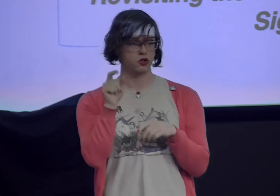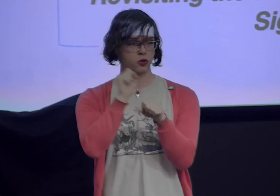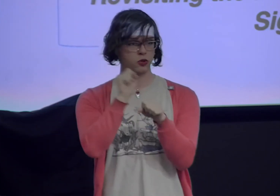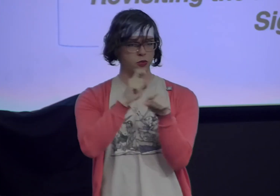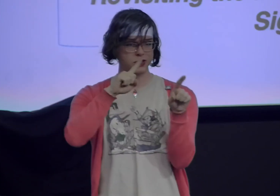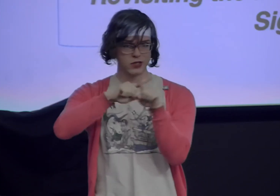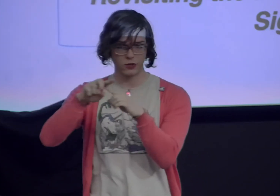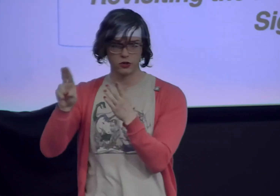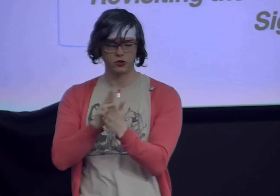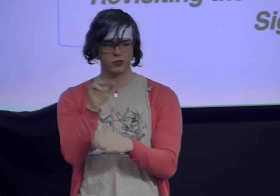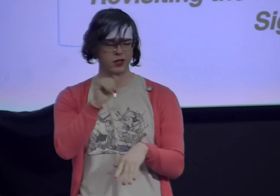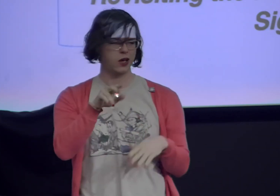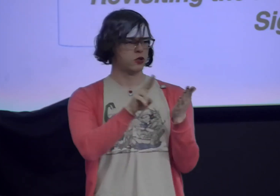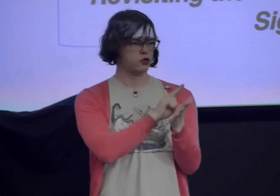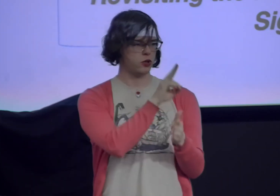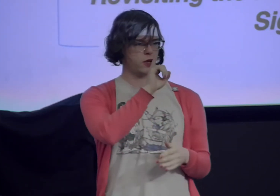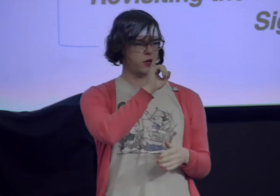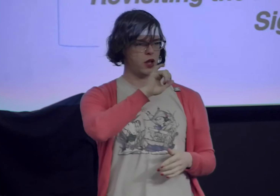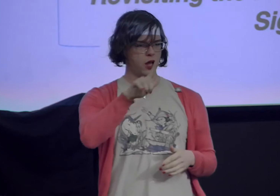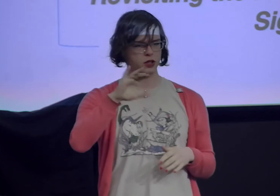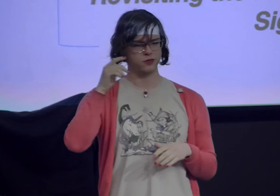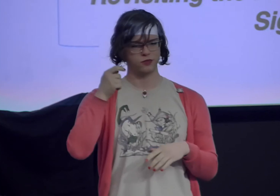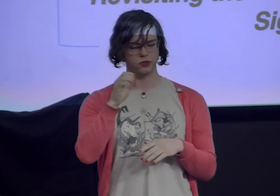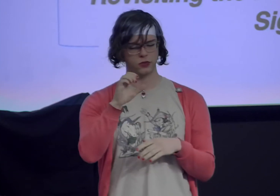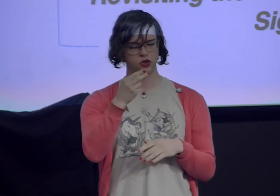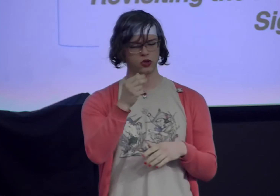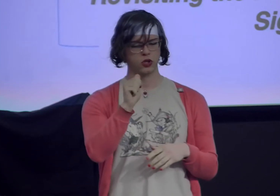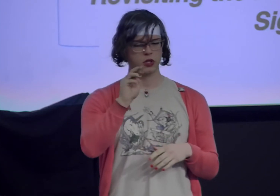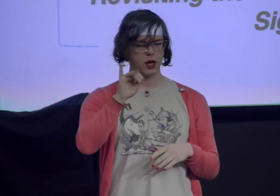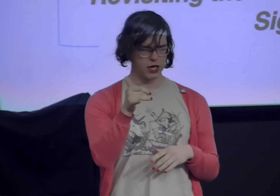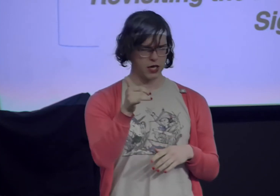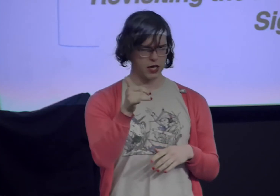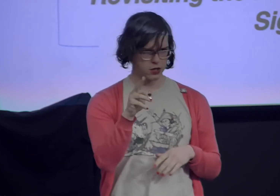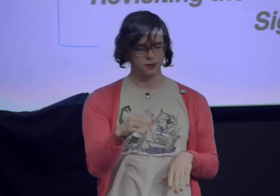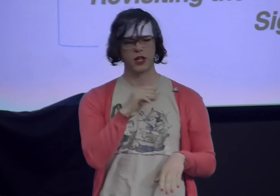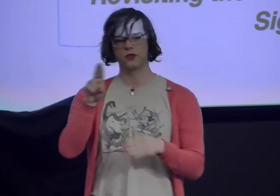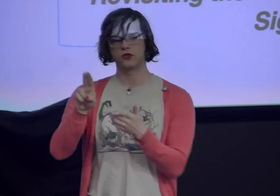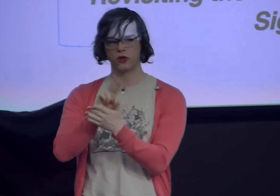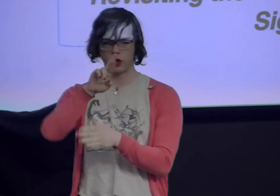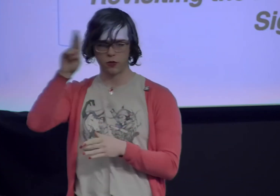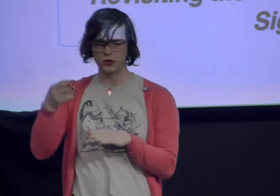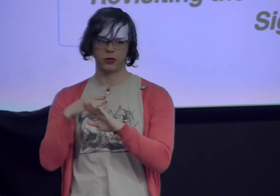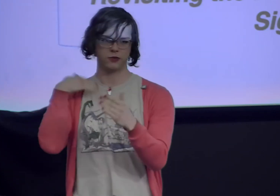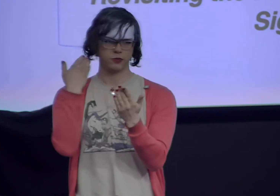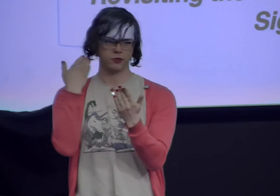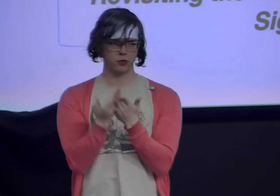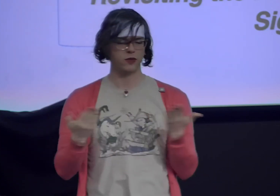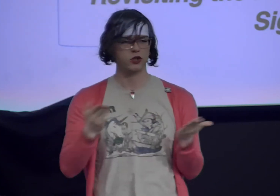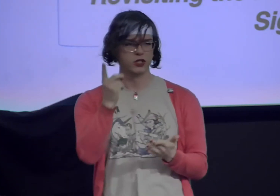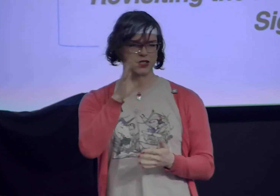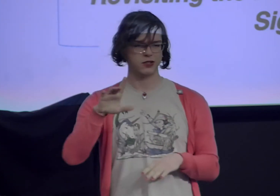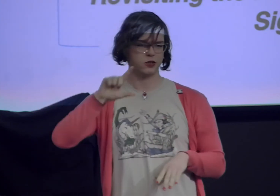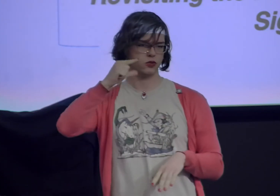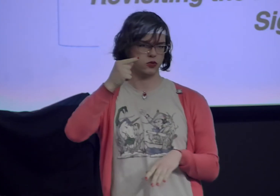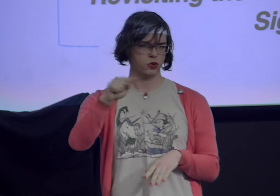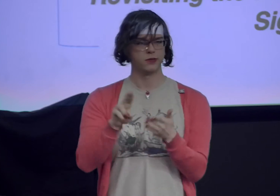After receiving his PhD, he worked at different universities, University of Illinois Champaign, as well as University of Rochester,